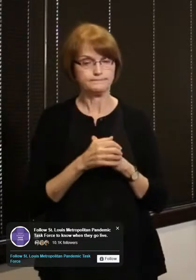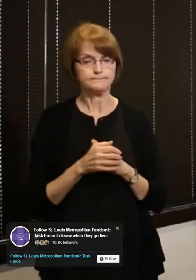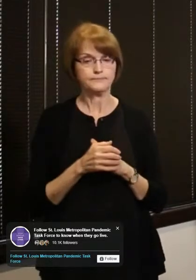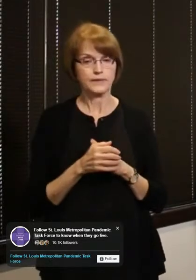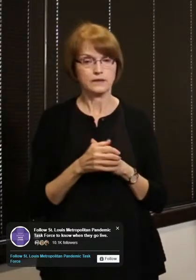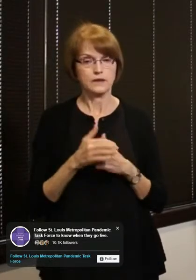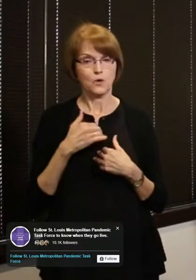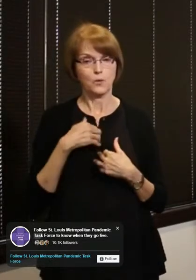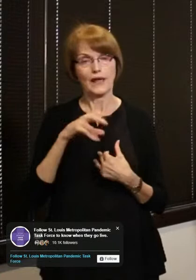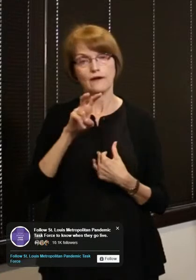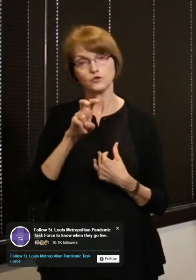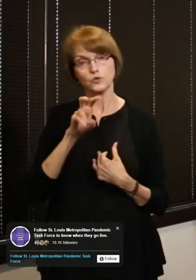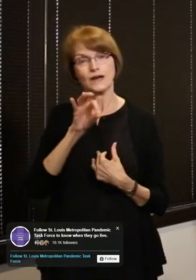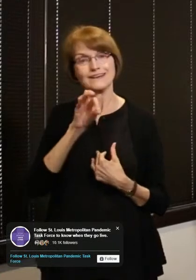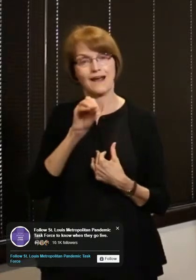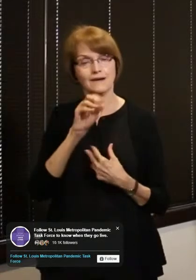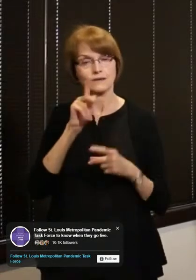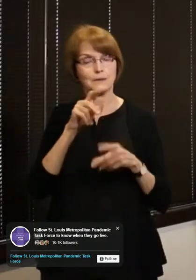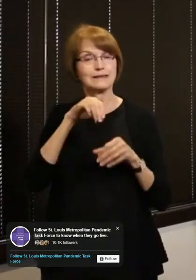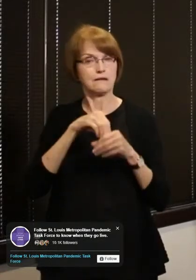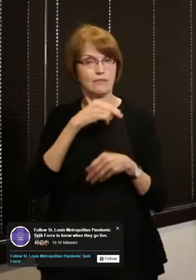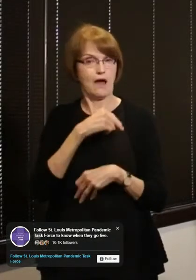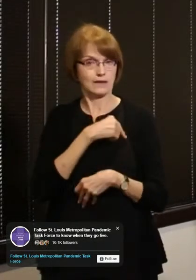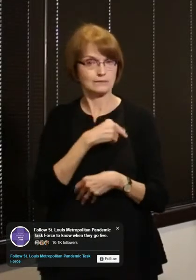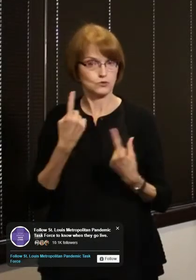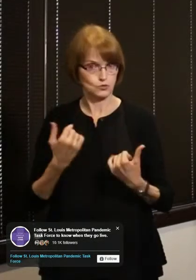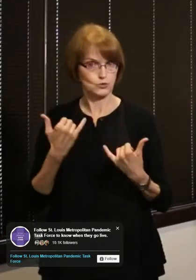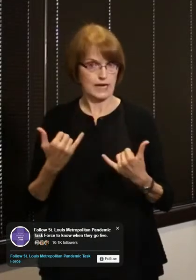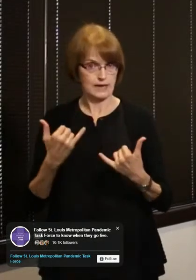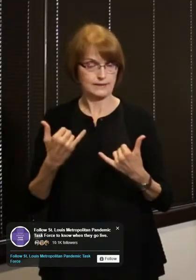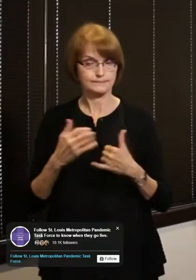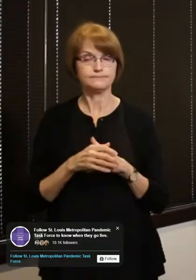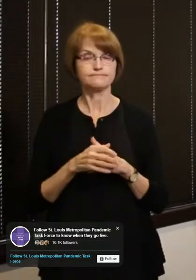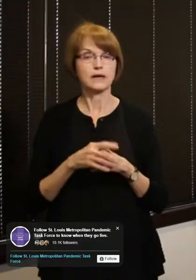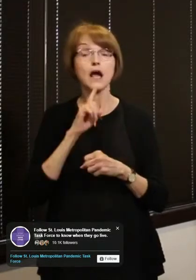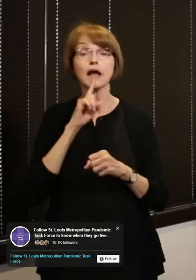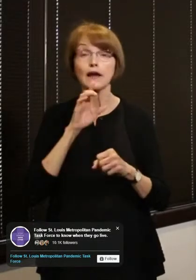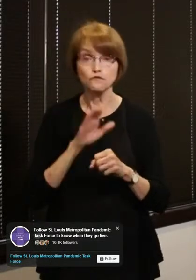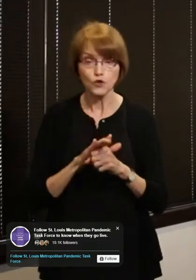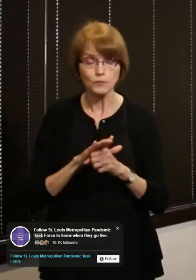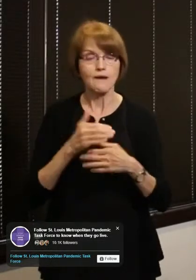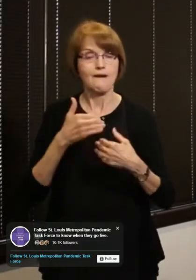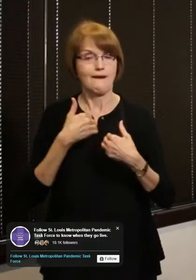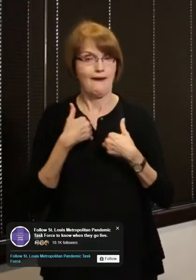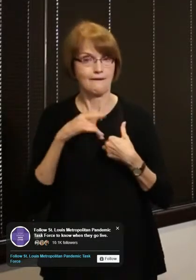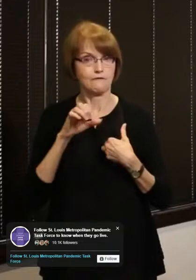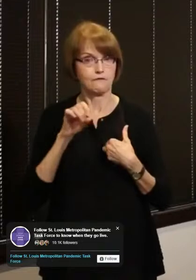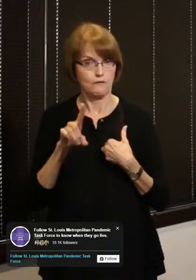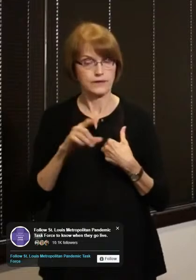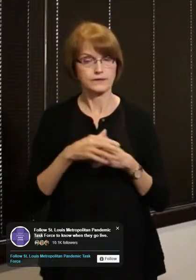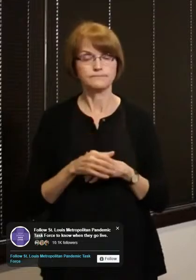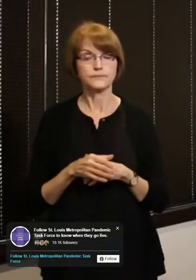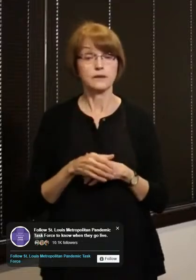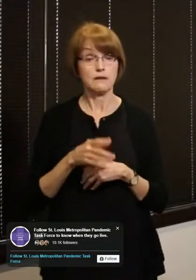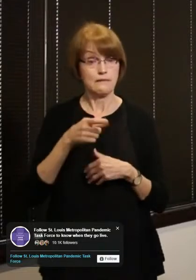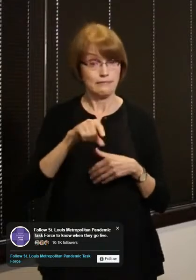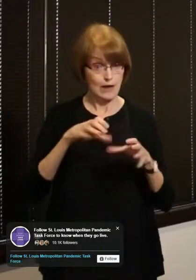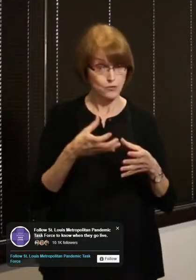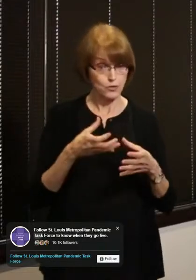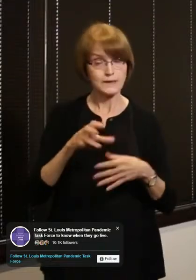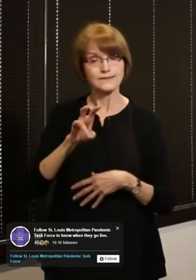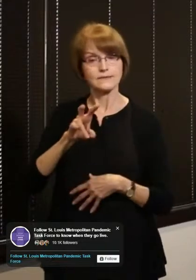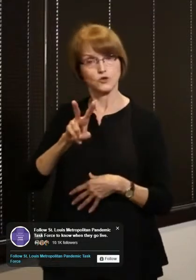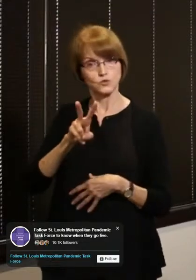mentioned, we have 290 hospitalizations today of confirmed COVID patients. We have 72